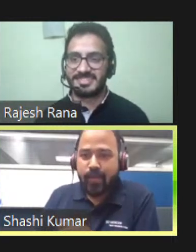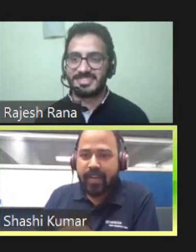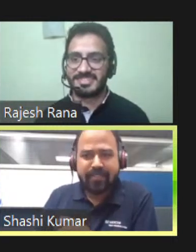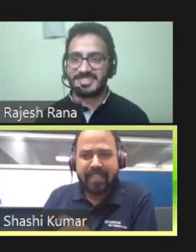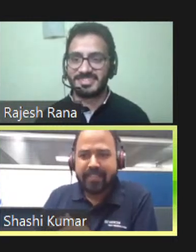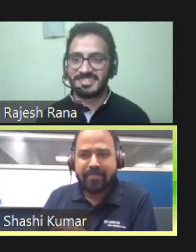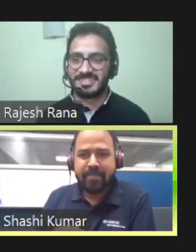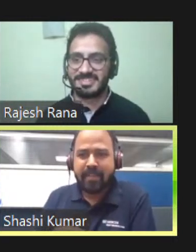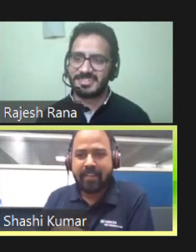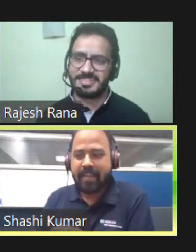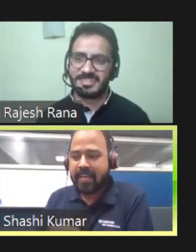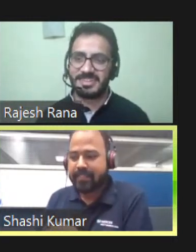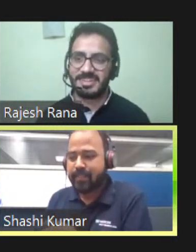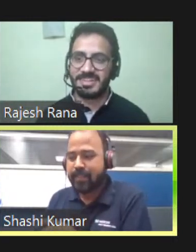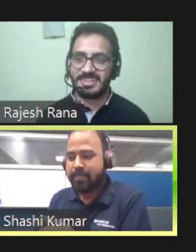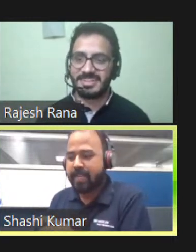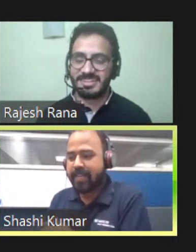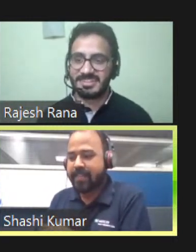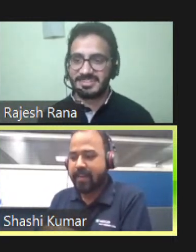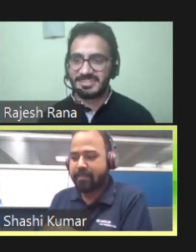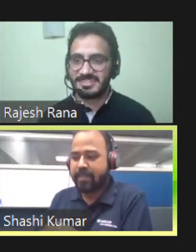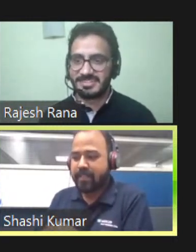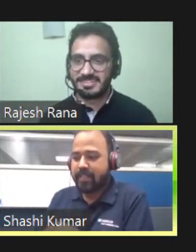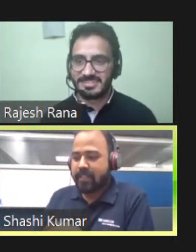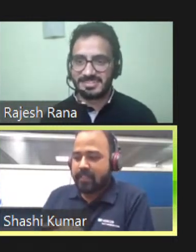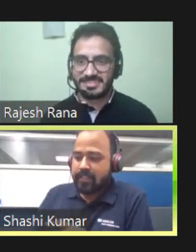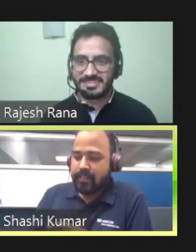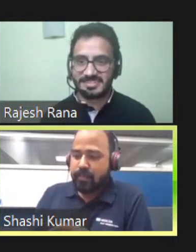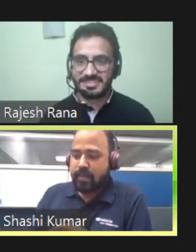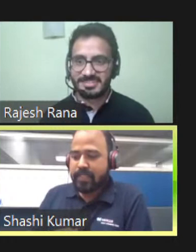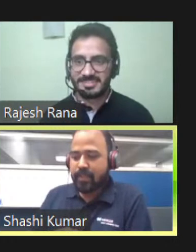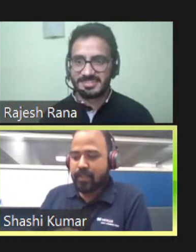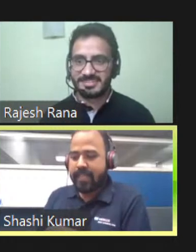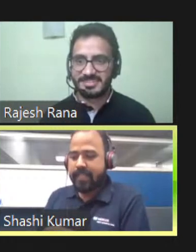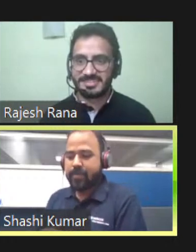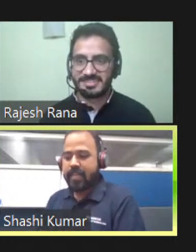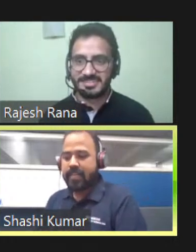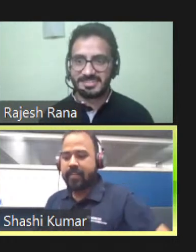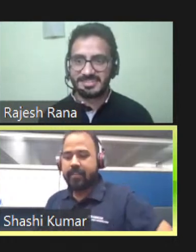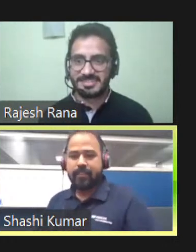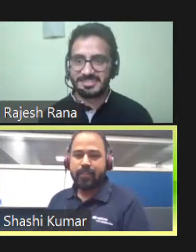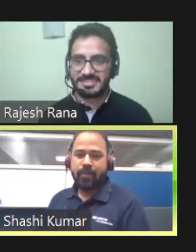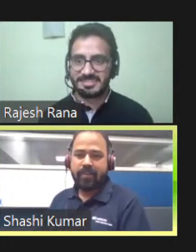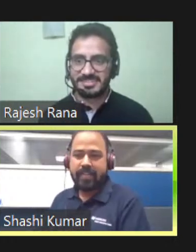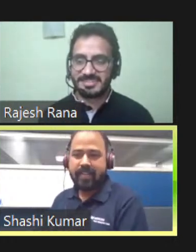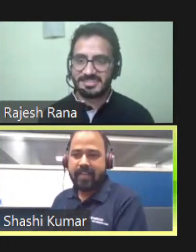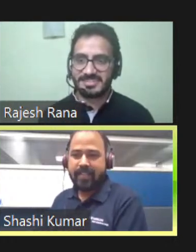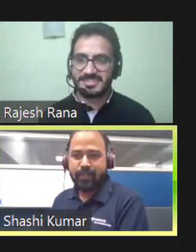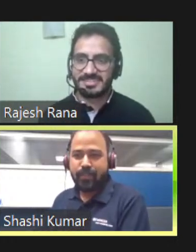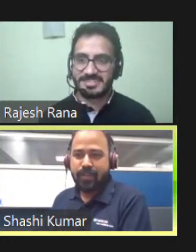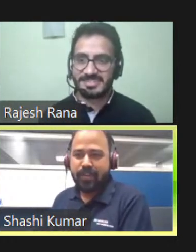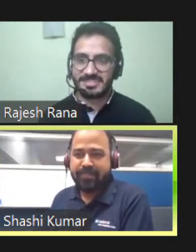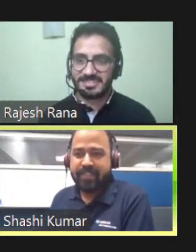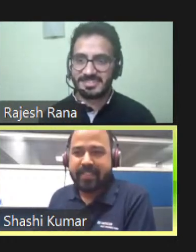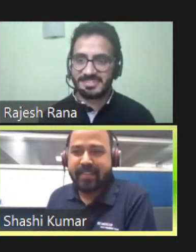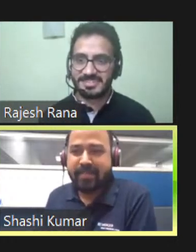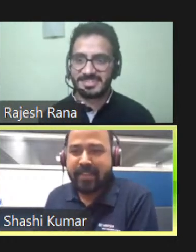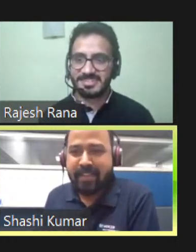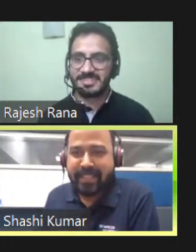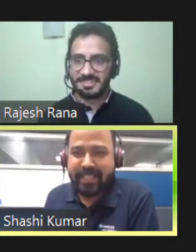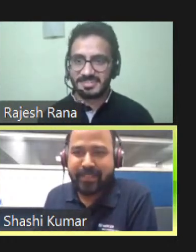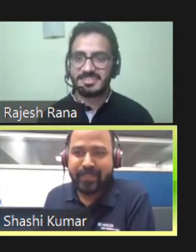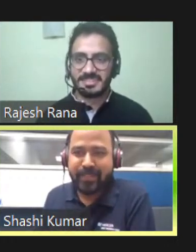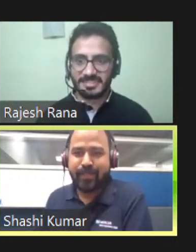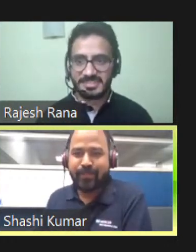say hello? It's very simple, guys. You can pick it up. Shubham is already, Sonali, you already, guys. So, a lot of yes